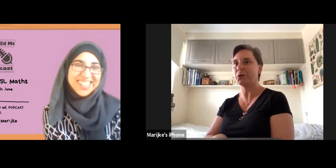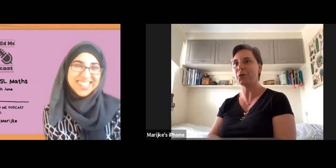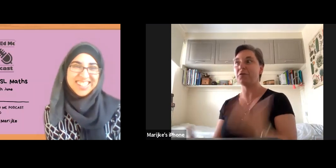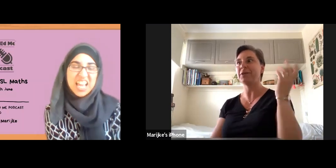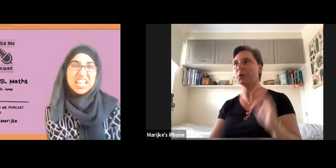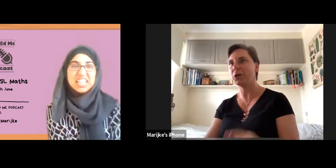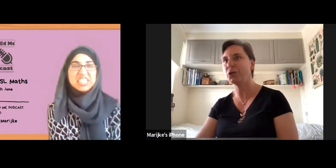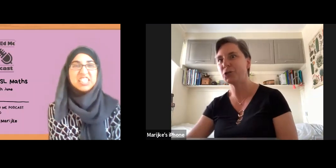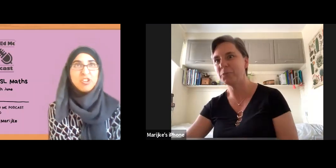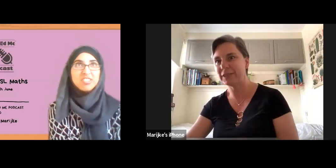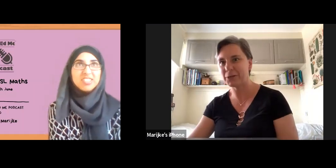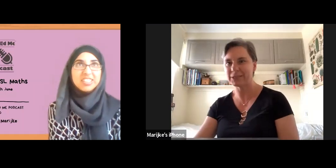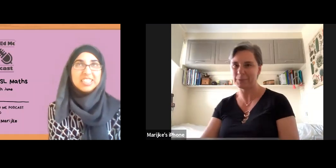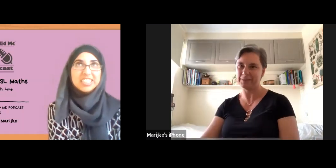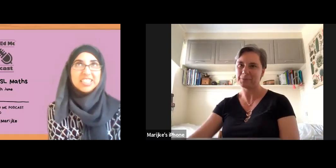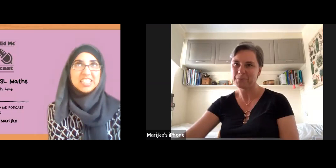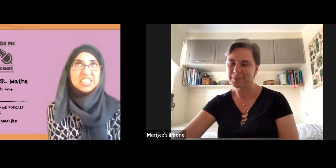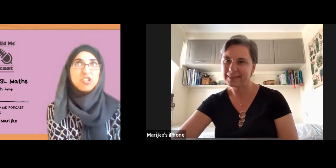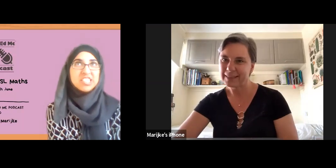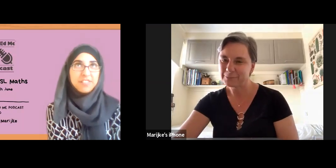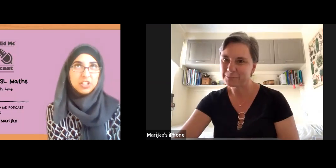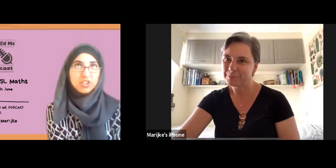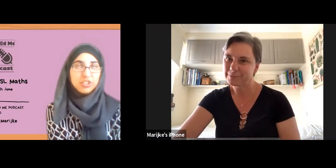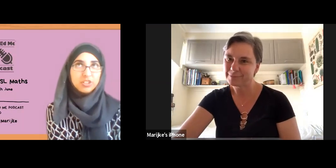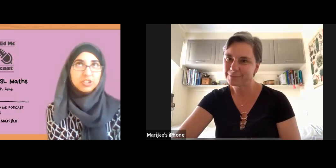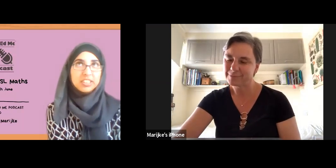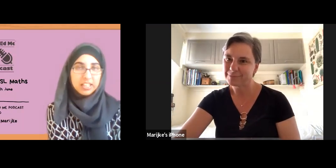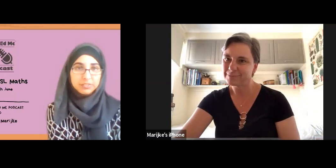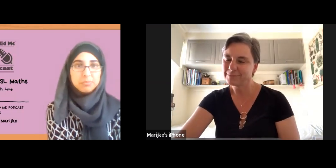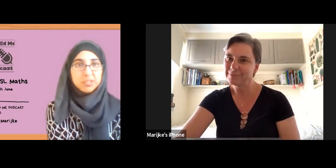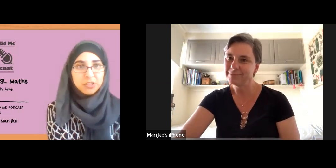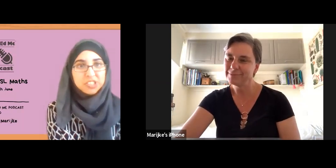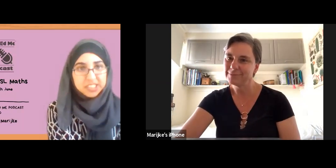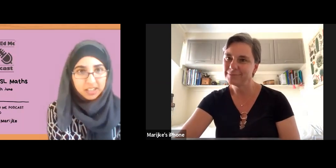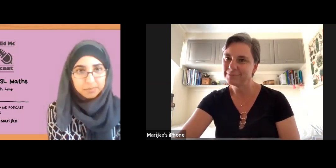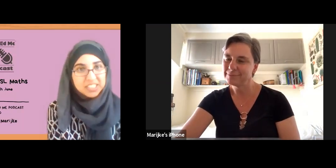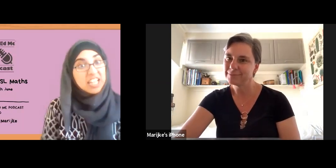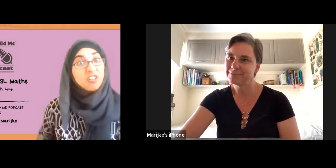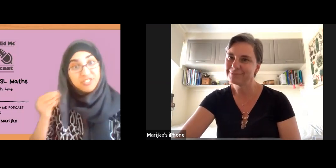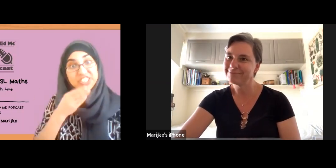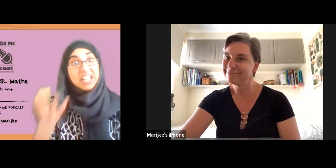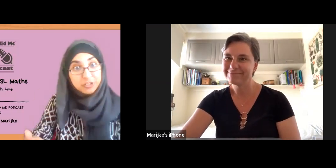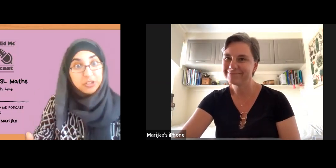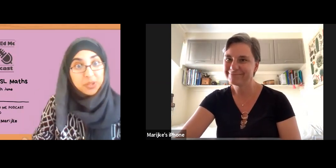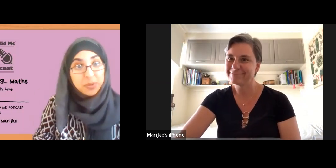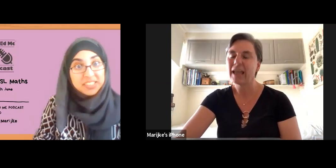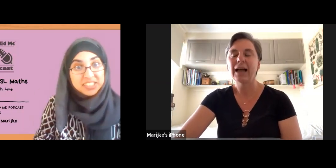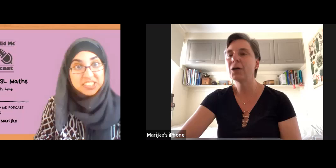of, you know, a YouTube video or something. Is it not difficult though to learn from someone who's deaf, because they can't obviously tell you what the word is? I know, you'd